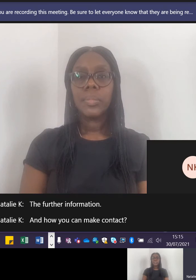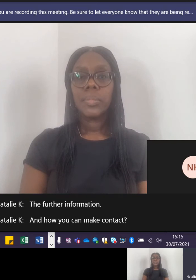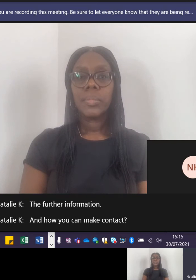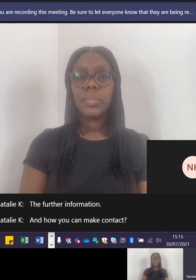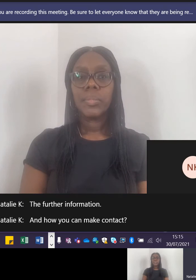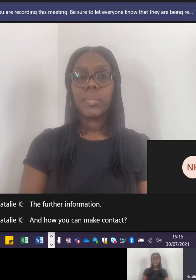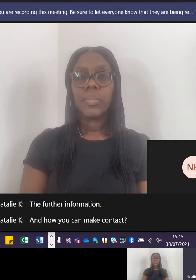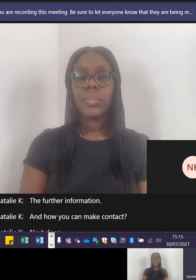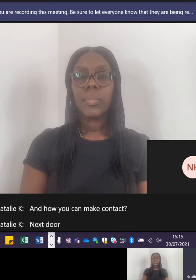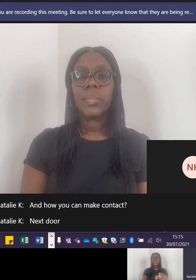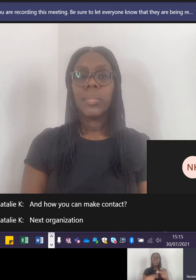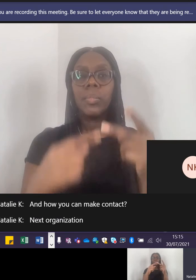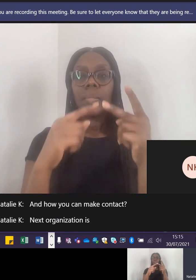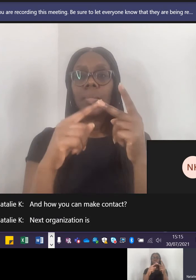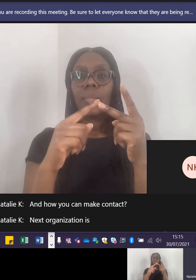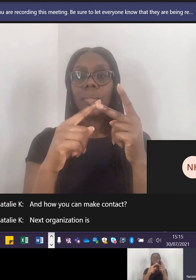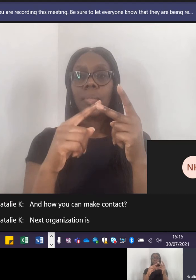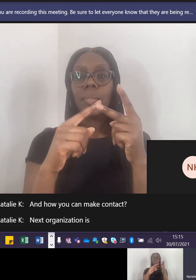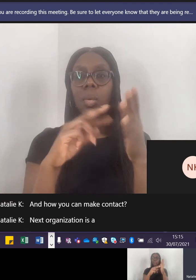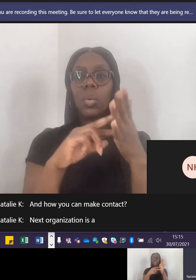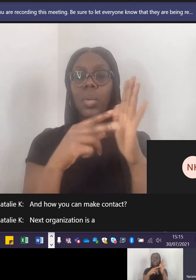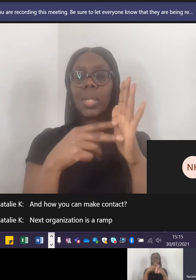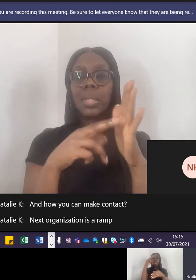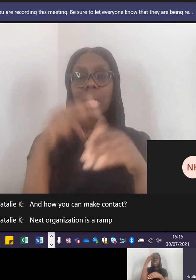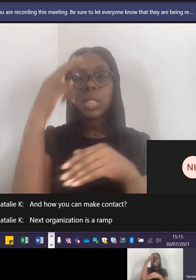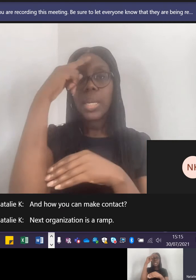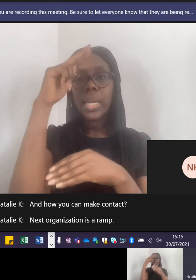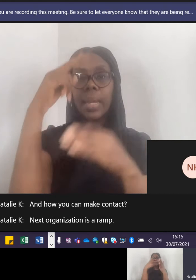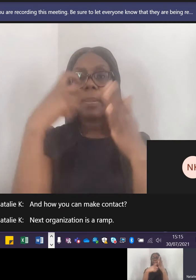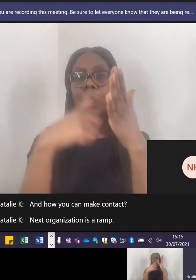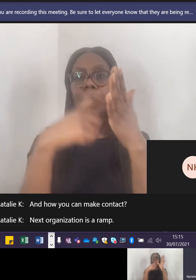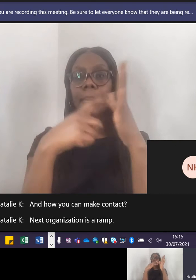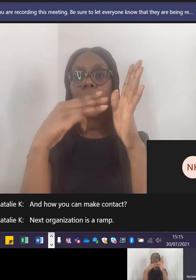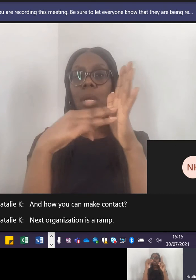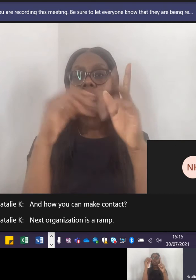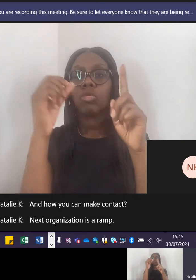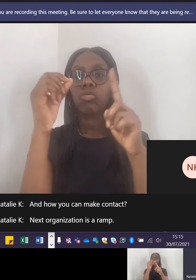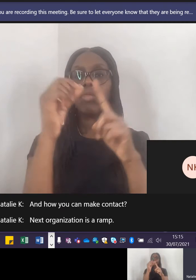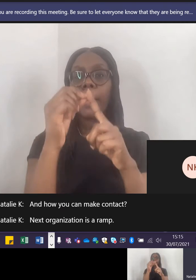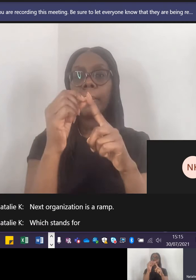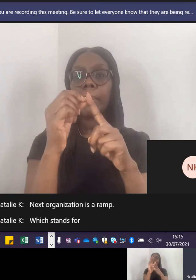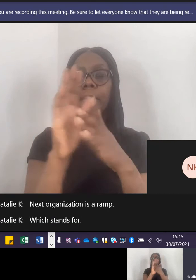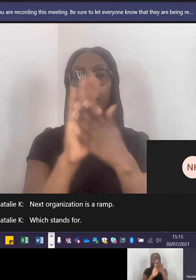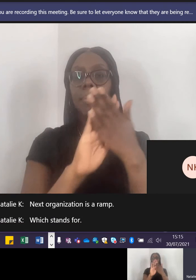Next organisation is RAMP, which stands for